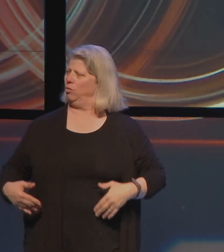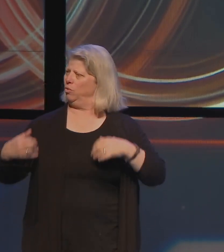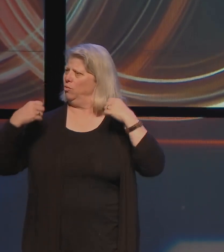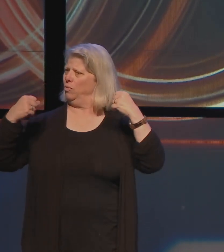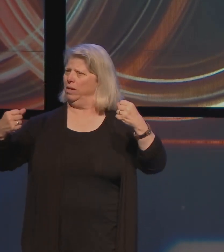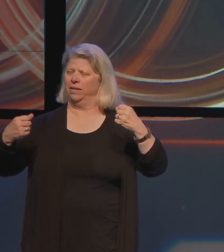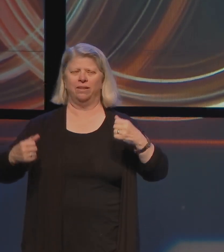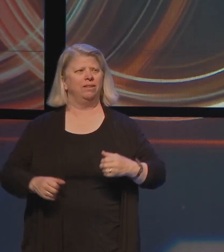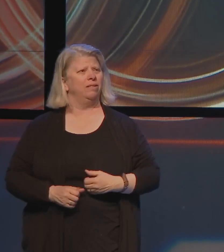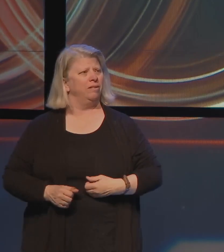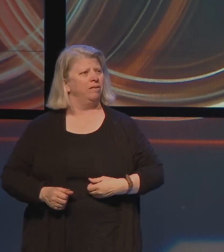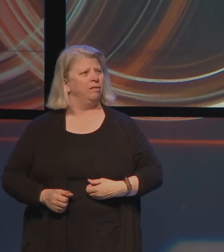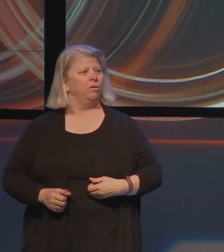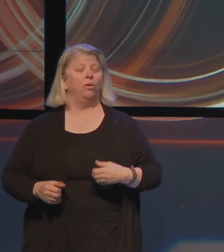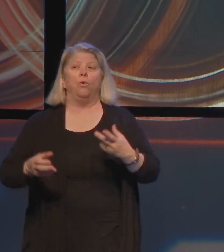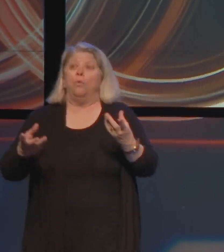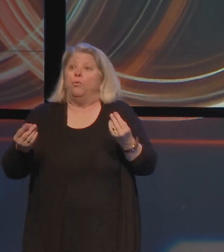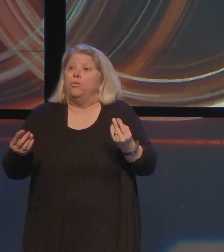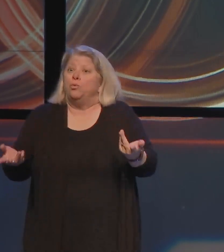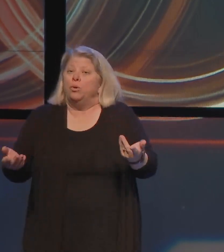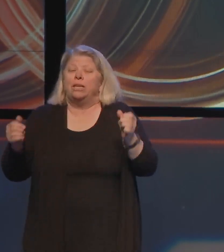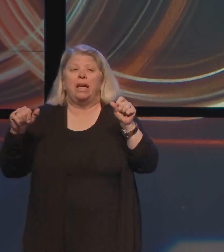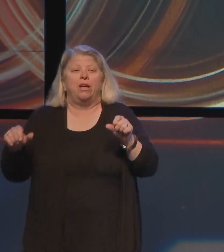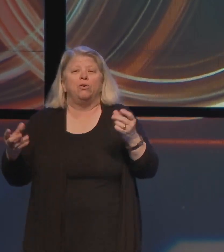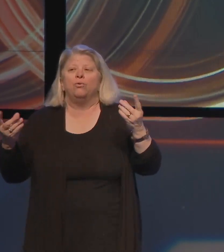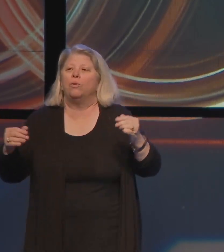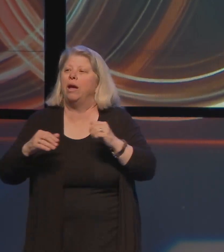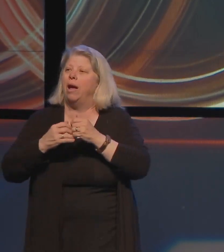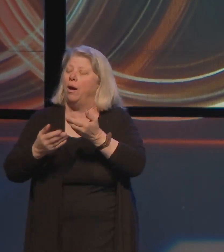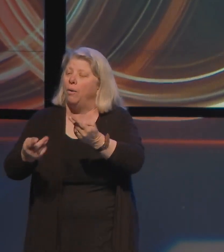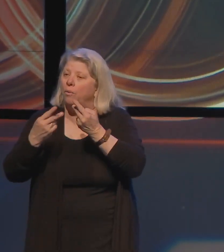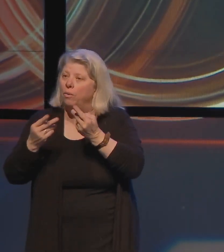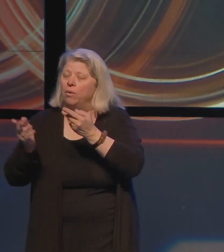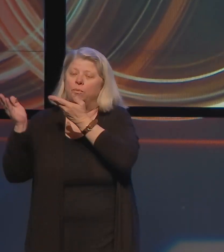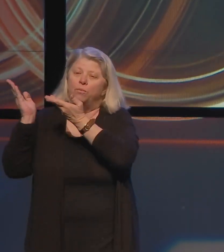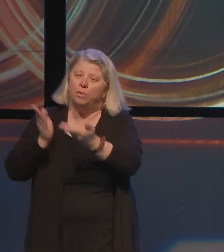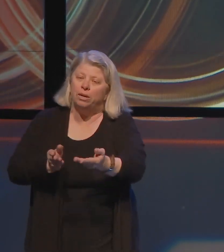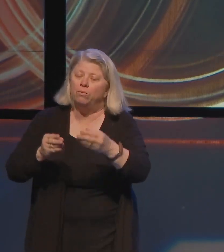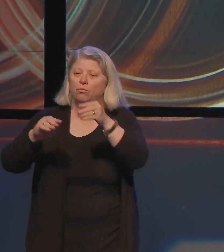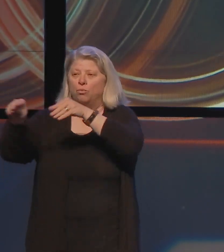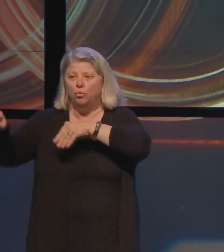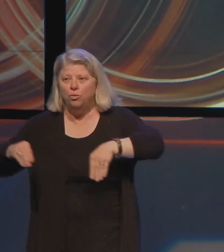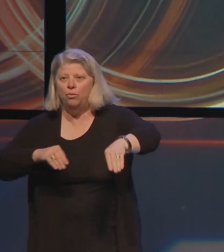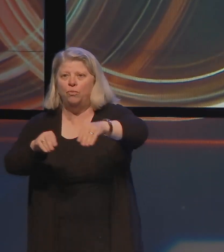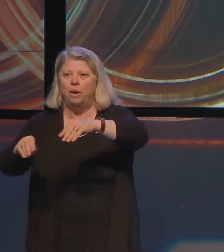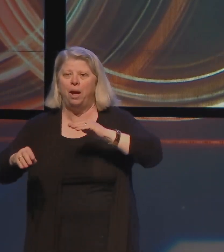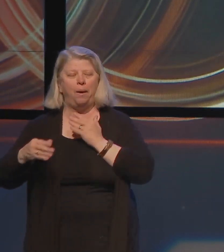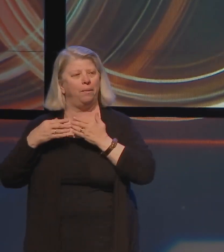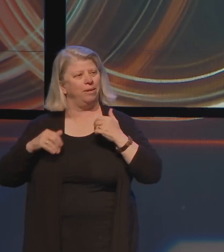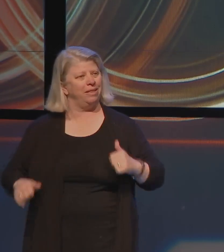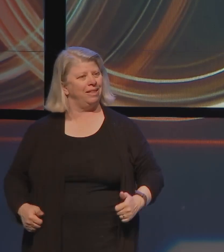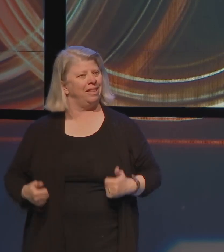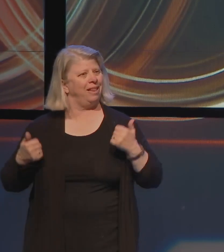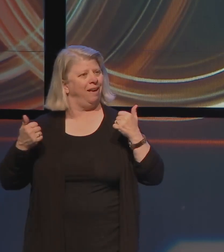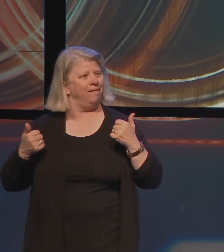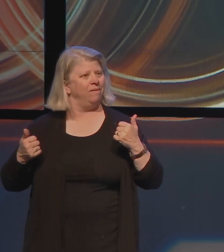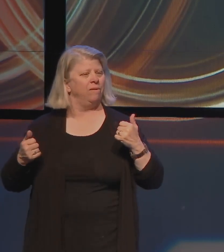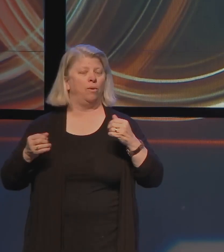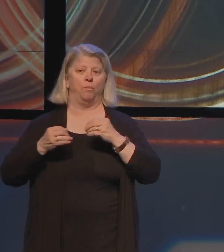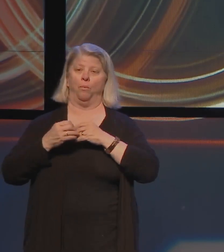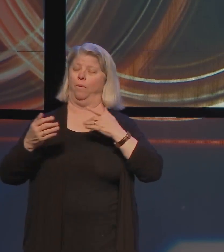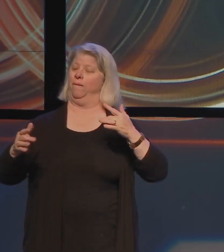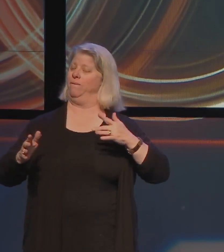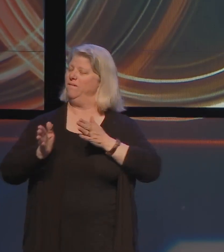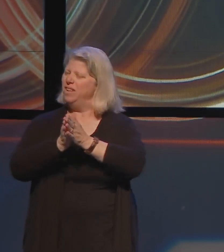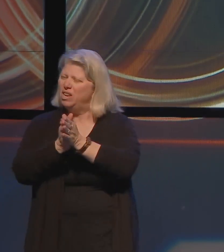strength, right? So what do you do? What can you do? How can you and I bring movement into the spaces of our lives where it's more